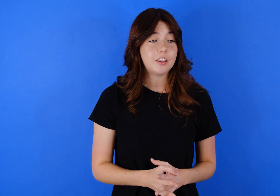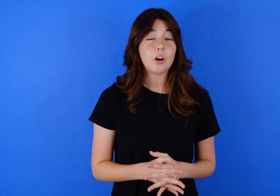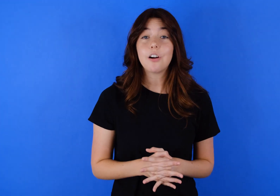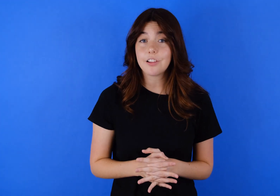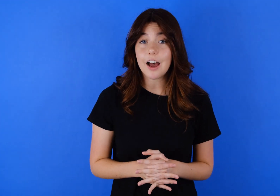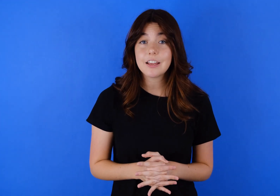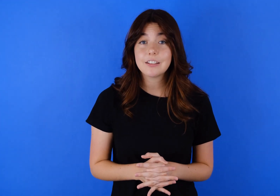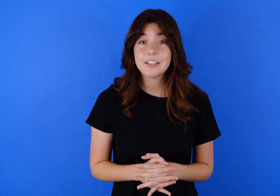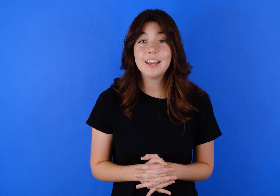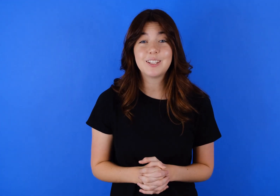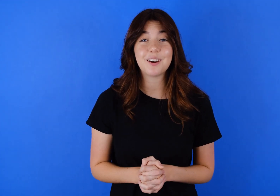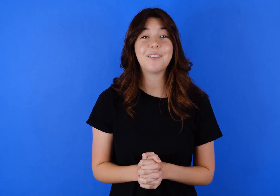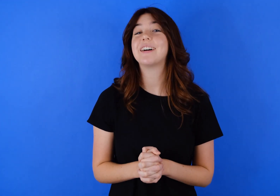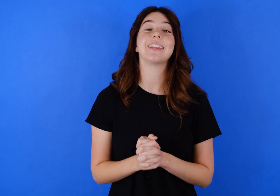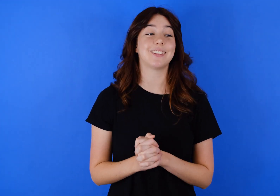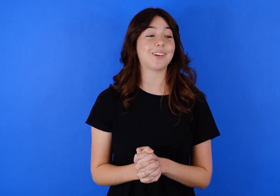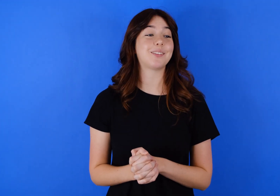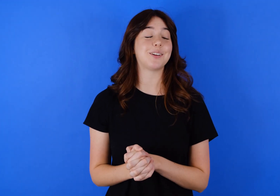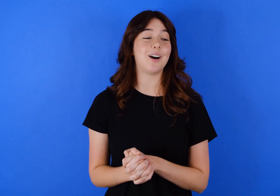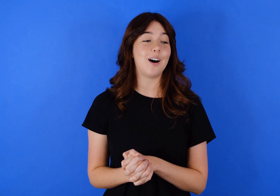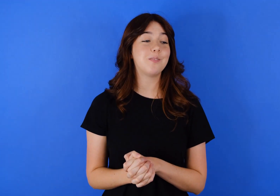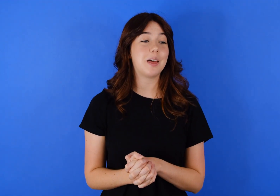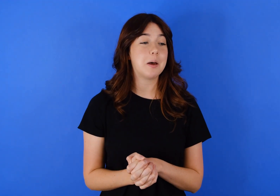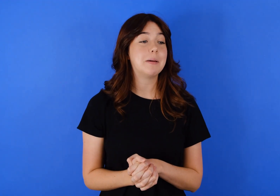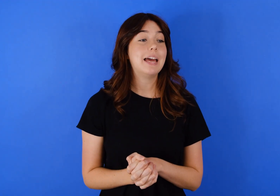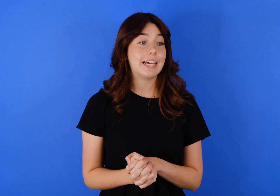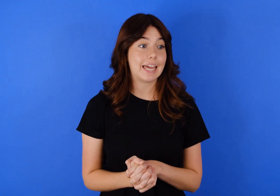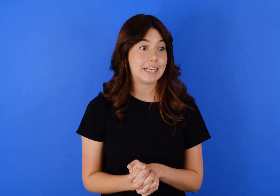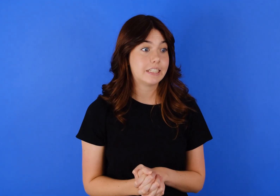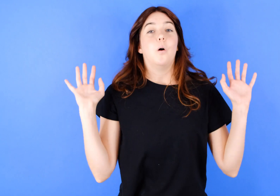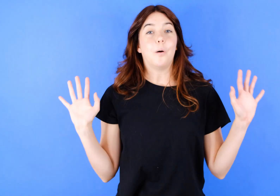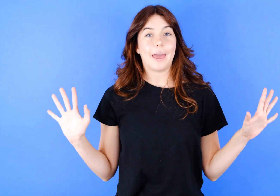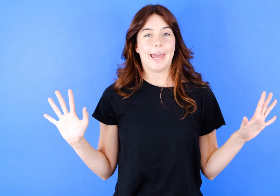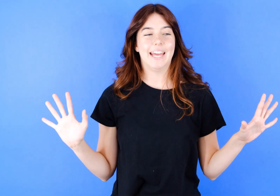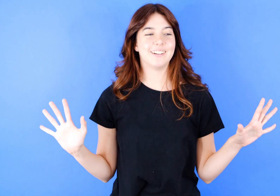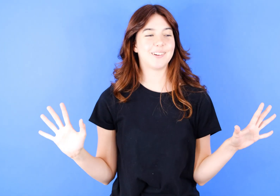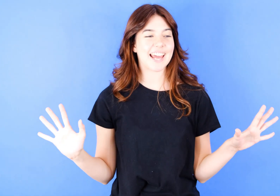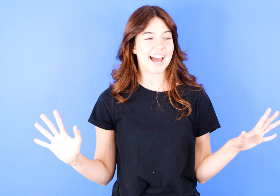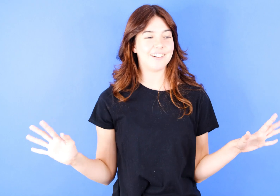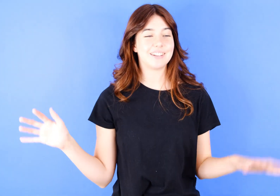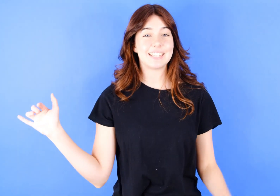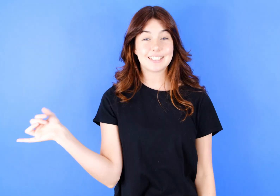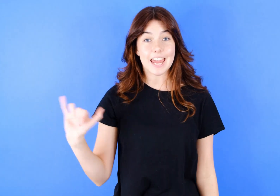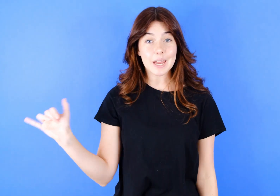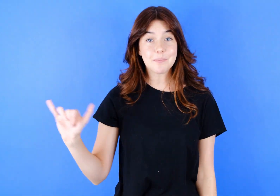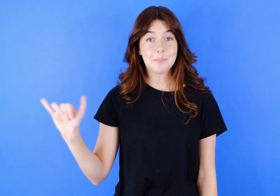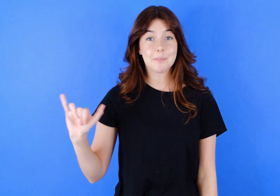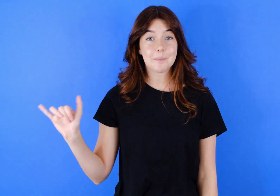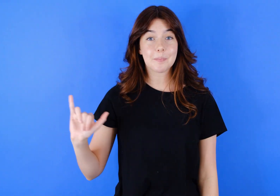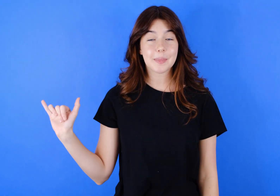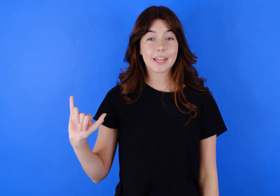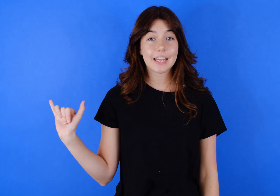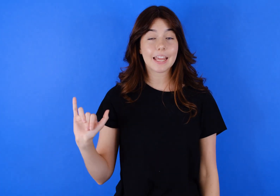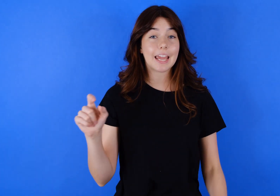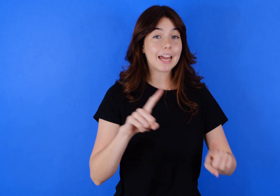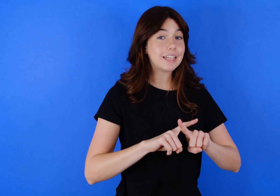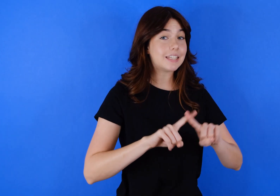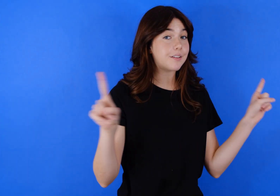are a lot, so let's go through all of them again. Okay, we have same and different,